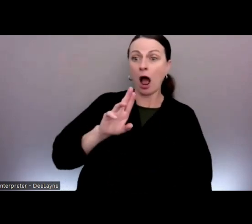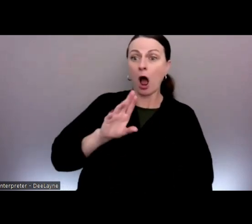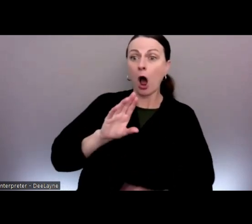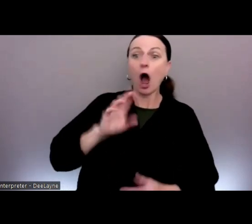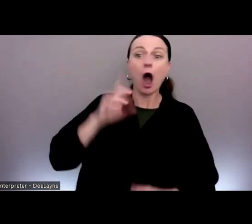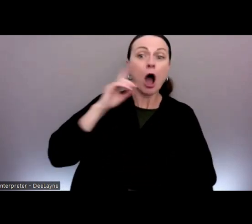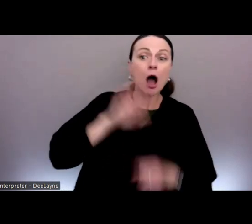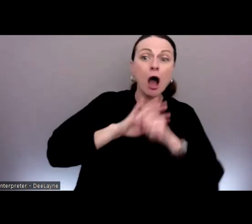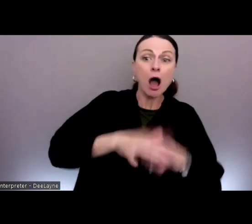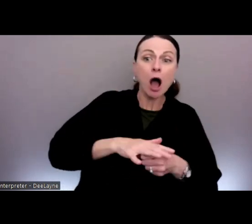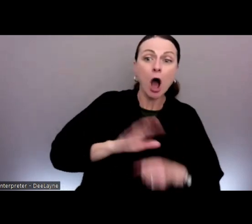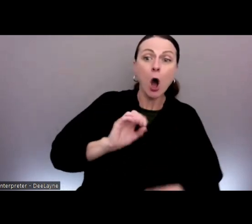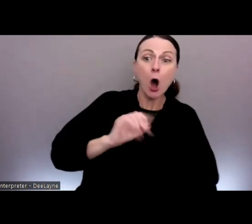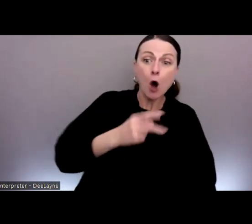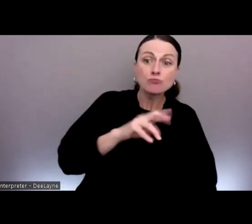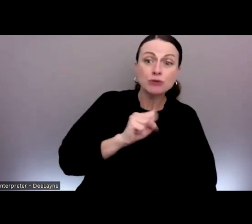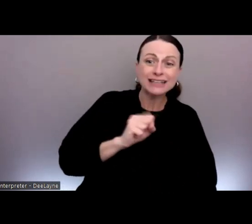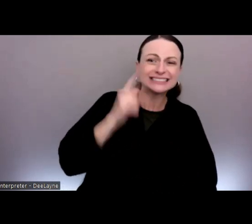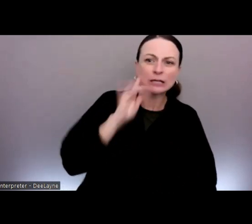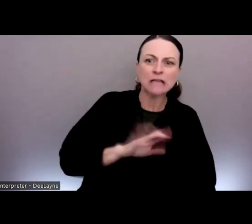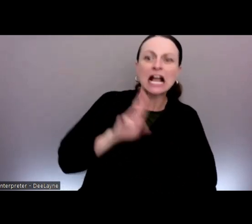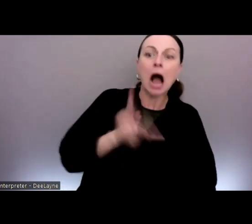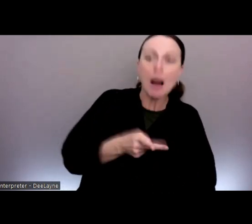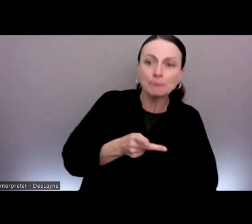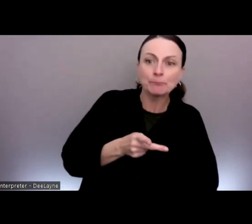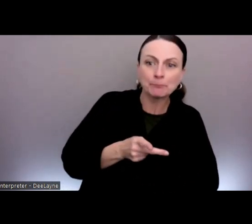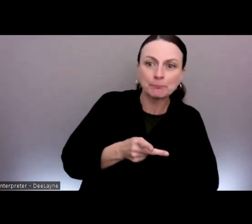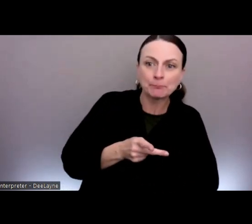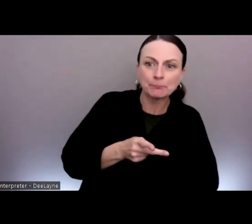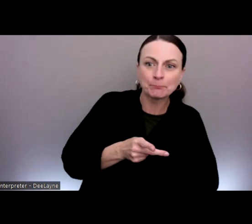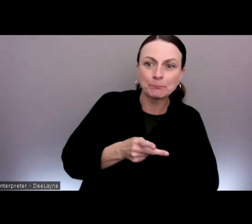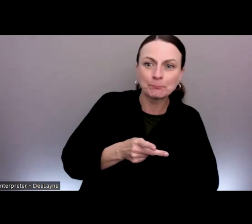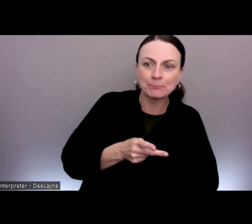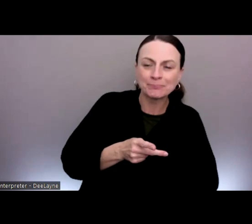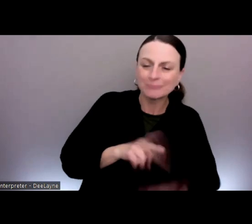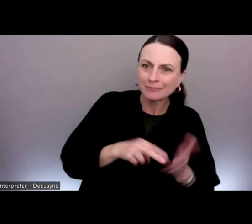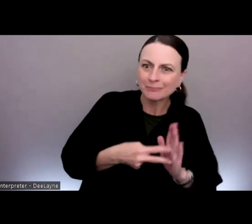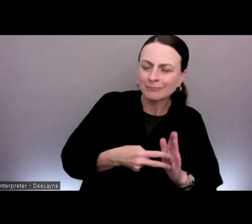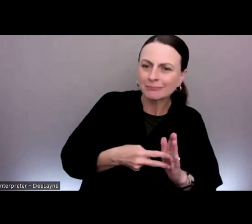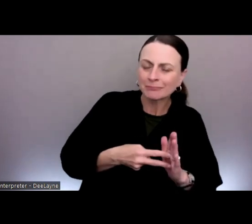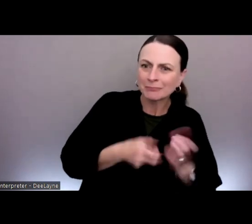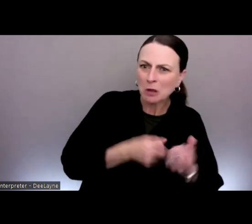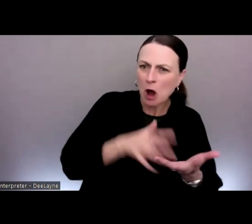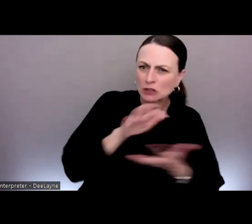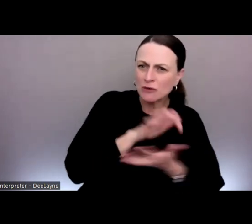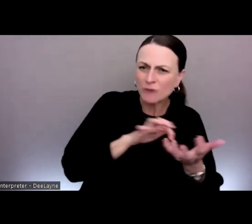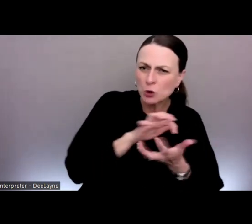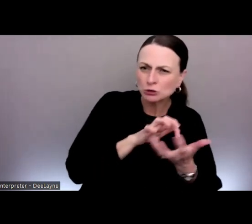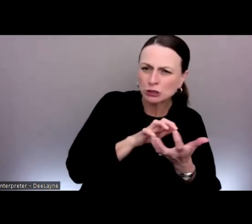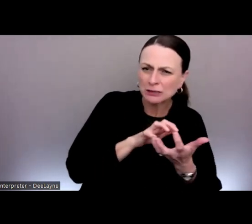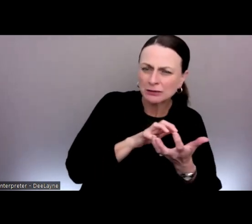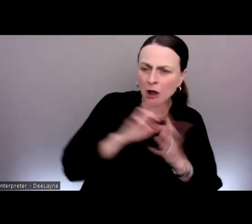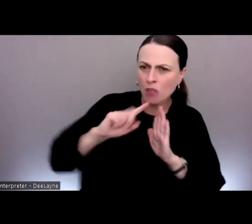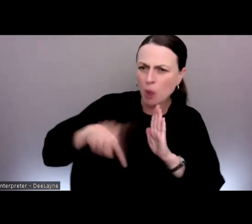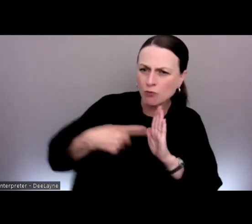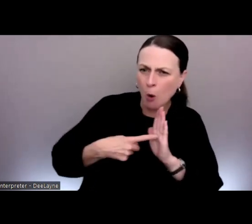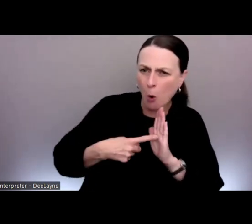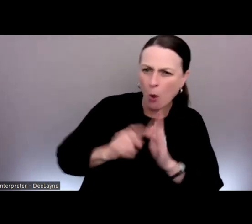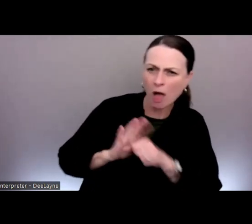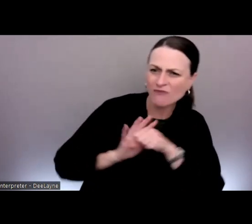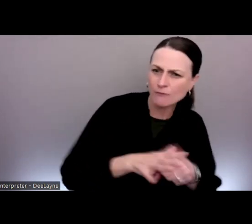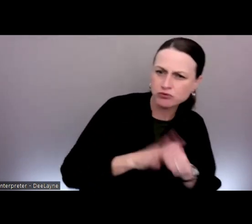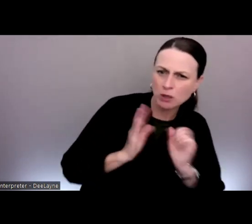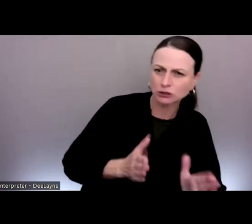like up press, intentionally creating confusion about the role of the colonial oppressor